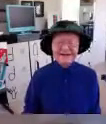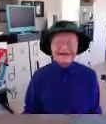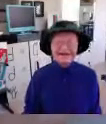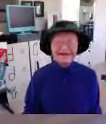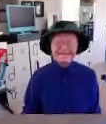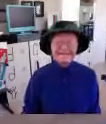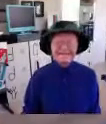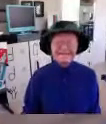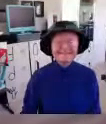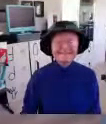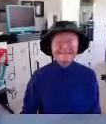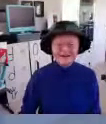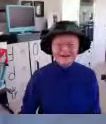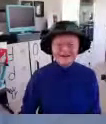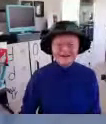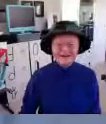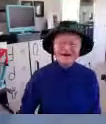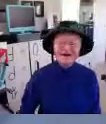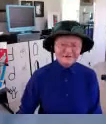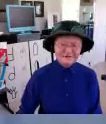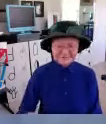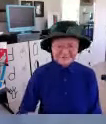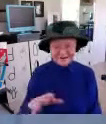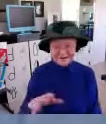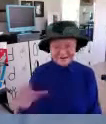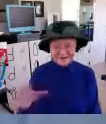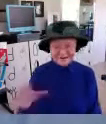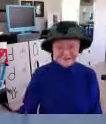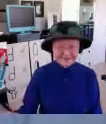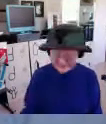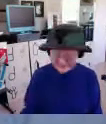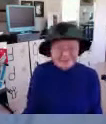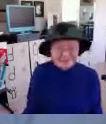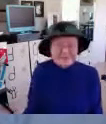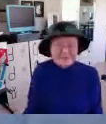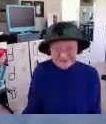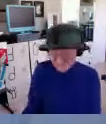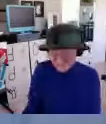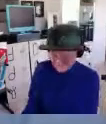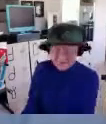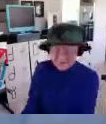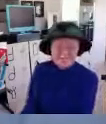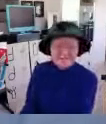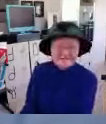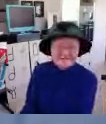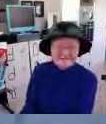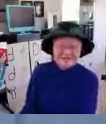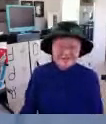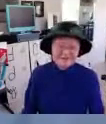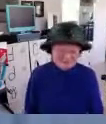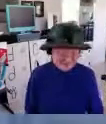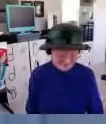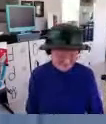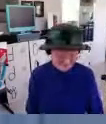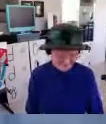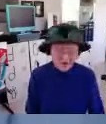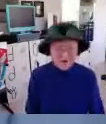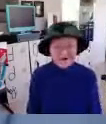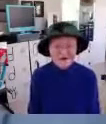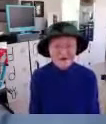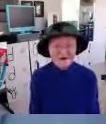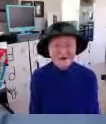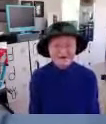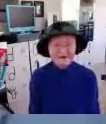still here. Yeah. No, and you're still on, right? Yeah. Okay. I'm glad you're still here, Rachel. That was an outstanding